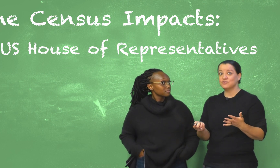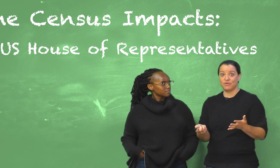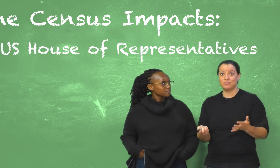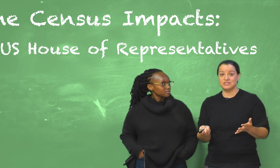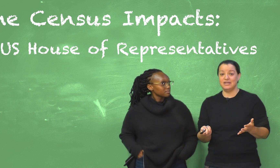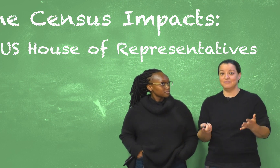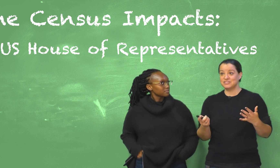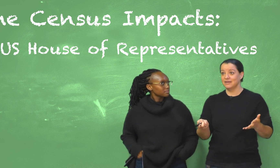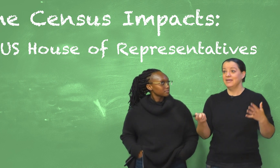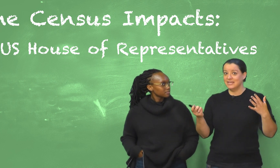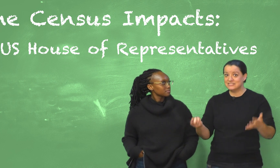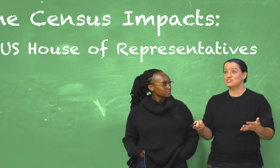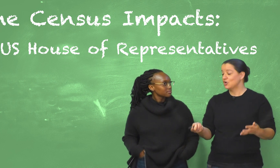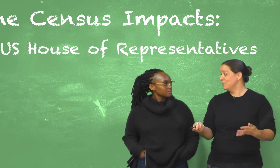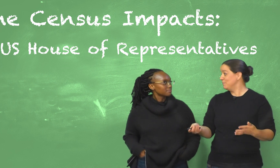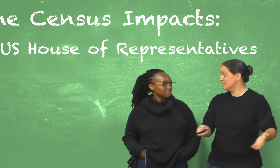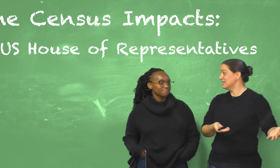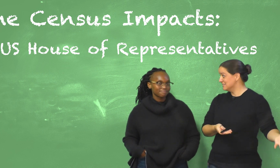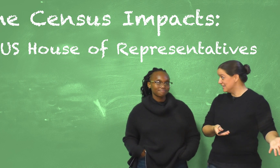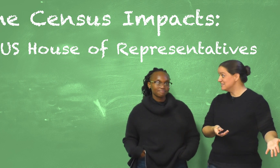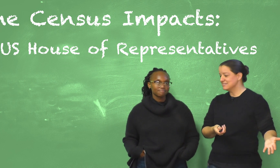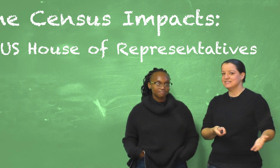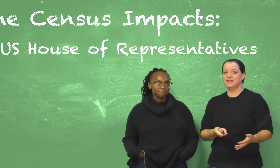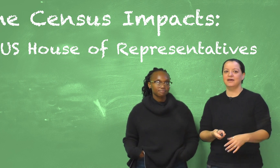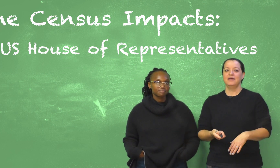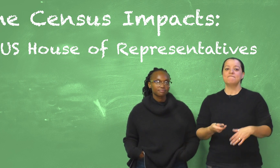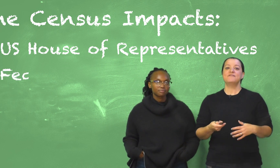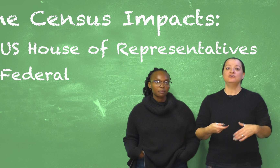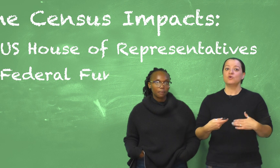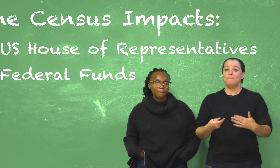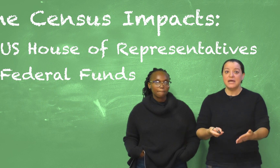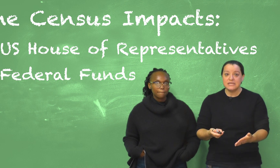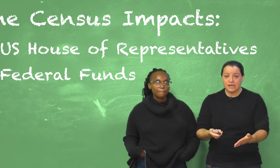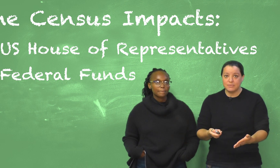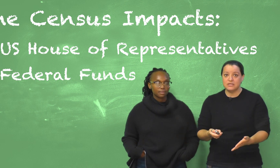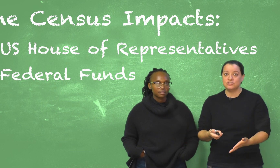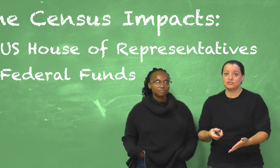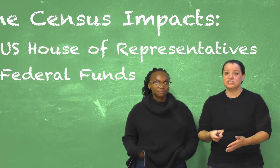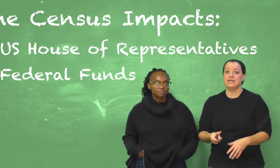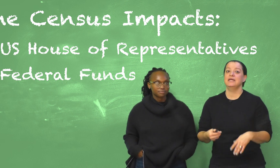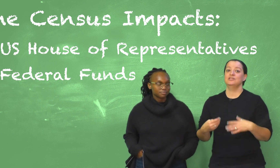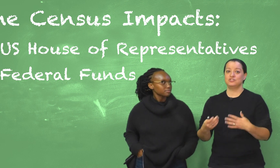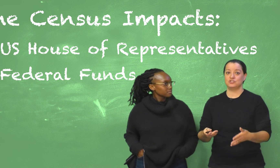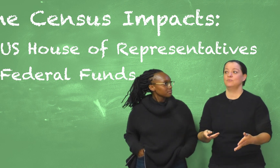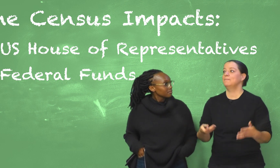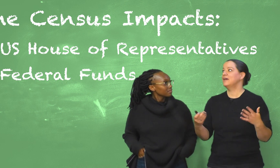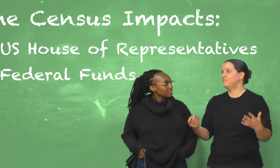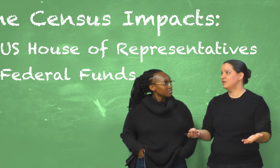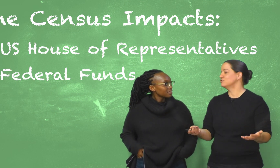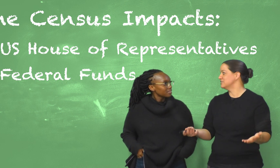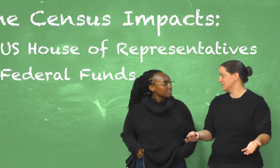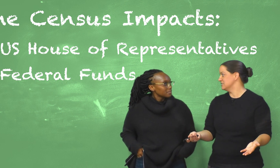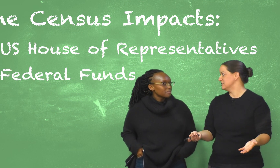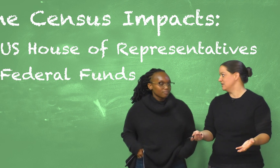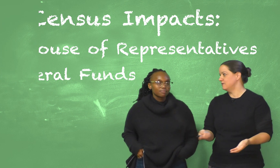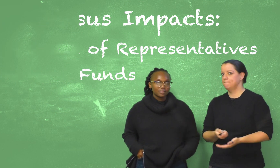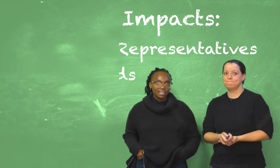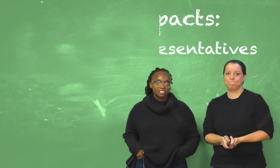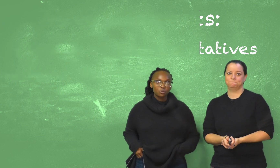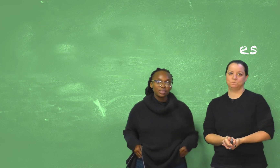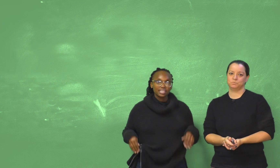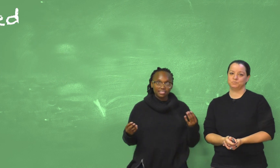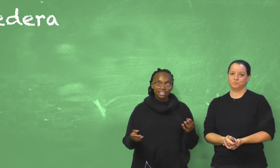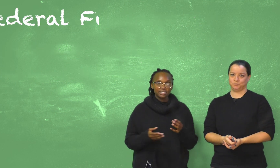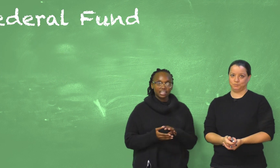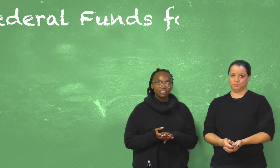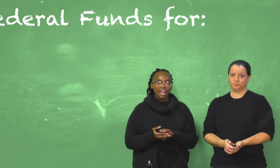U.S. House of Representatives is determined based on census data. Federal money coming into your state is determined by federal census data. Yeah,